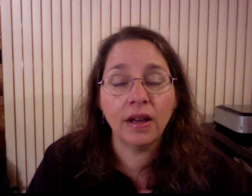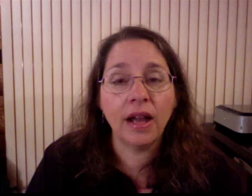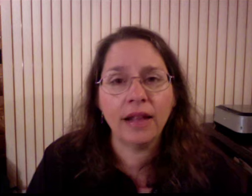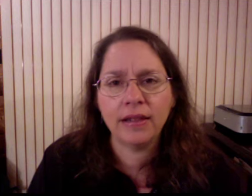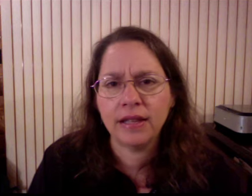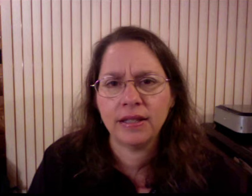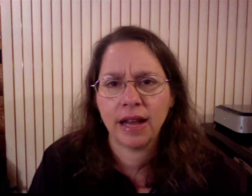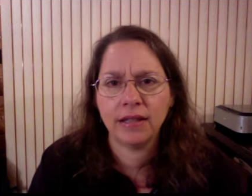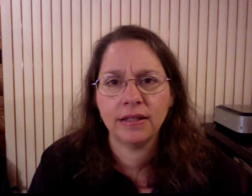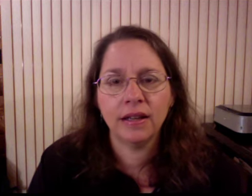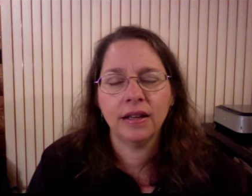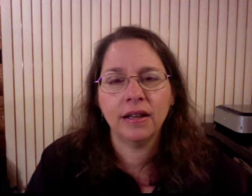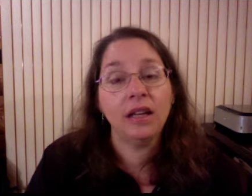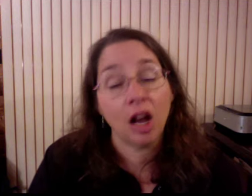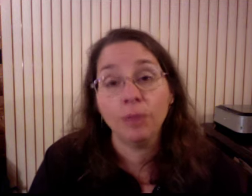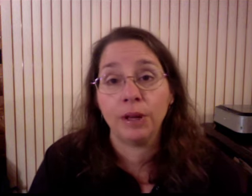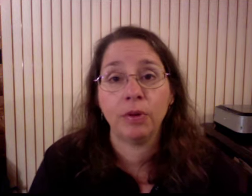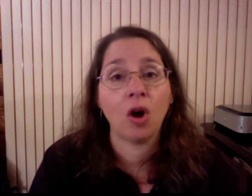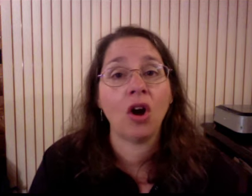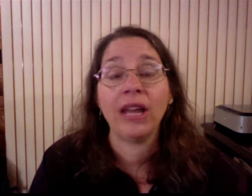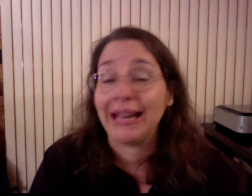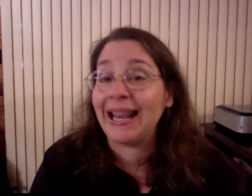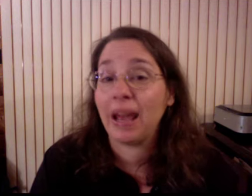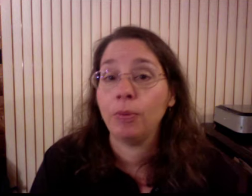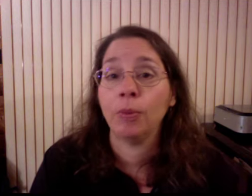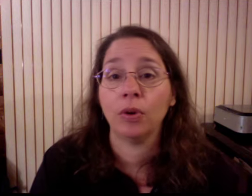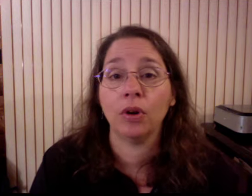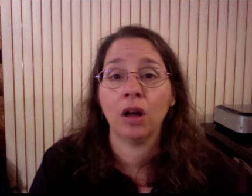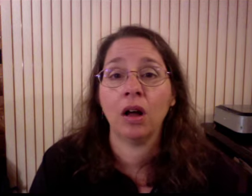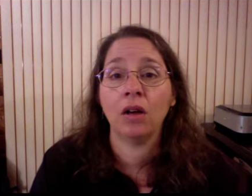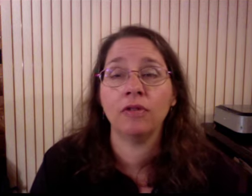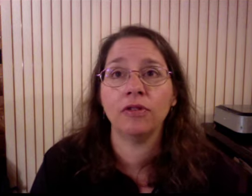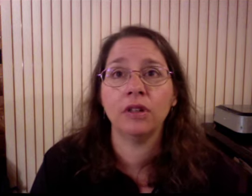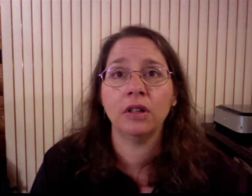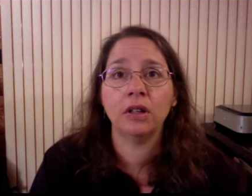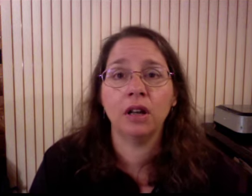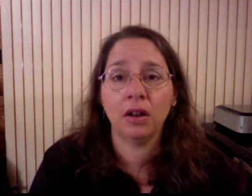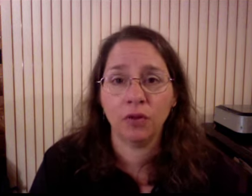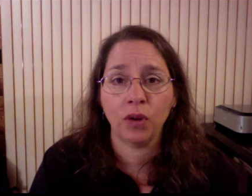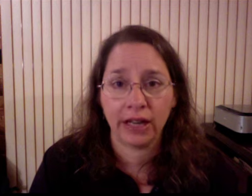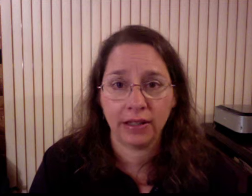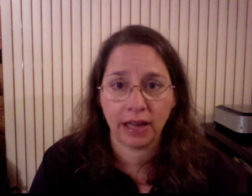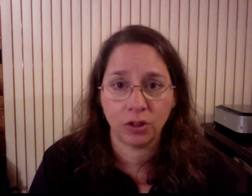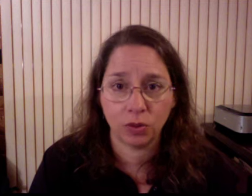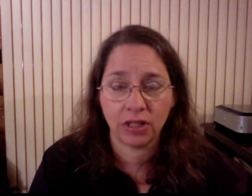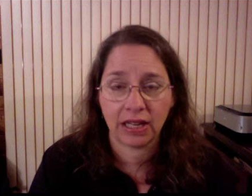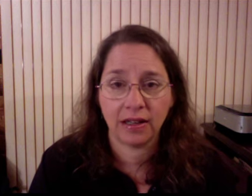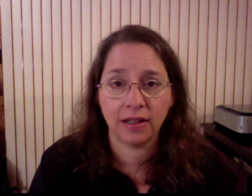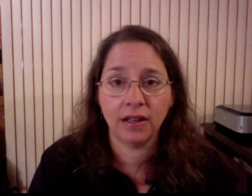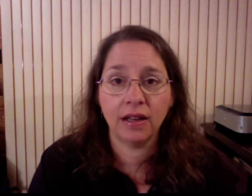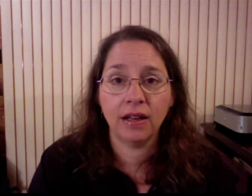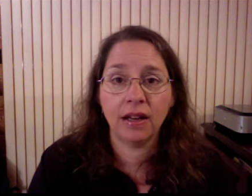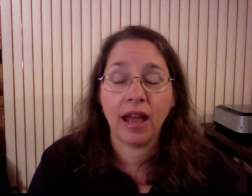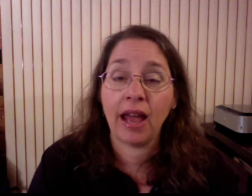And these days, young people are incapable of avoiding sexual sin. And